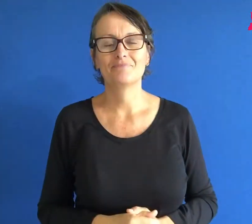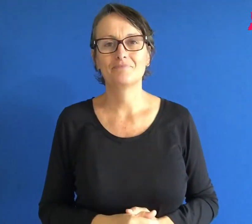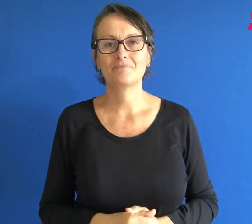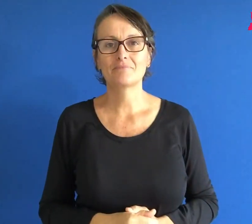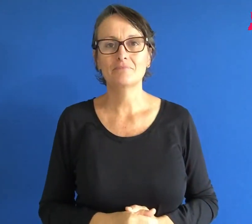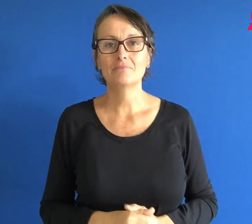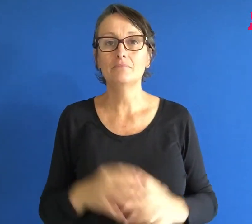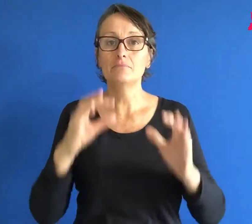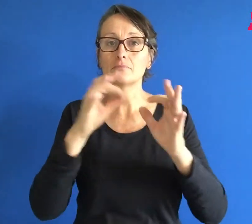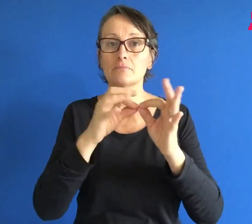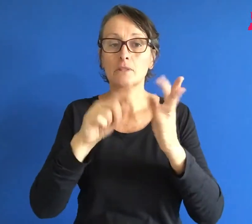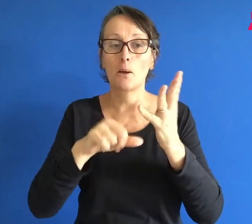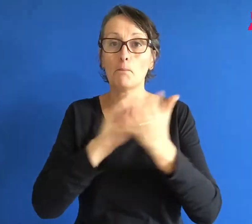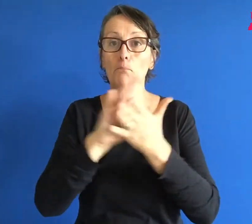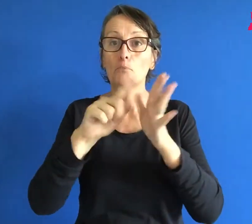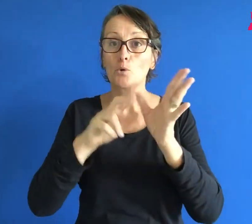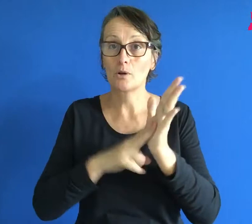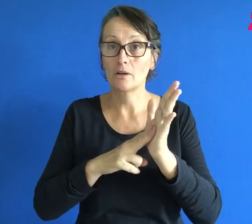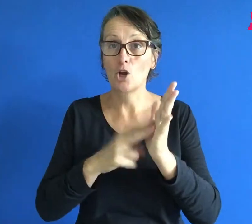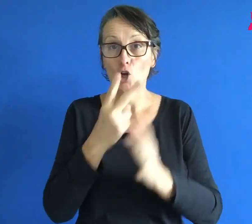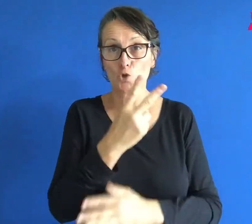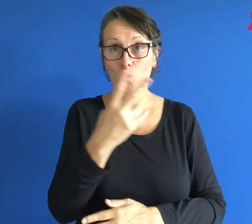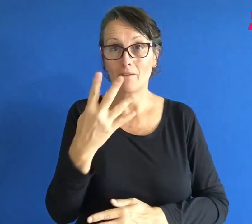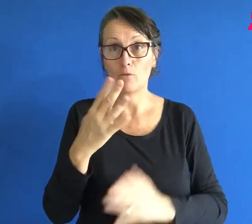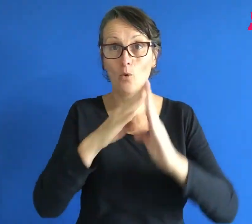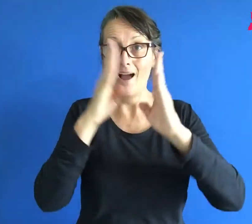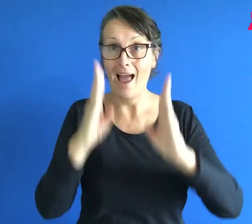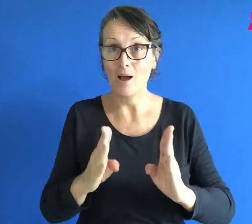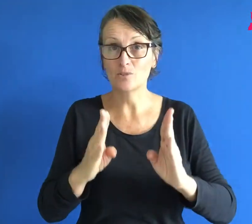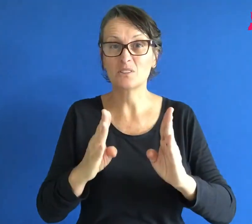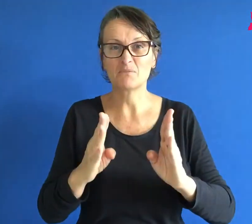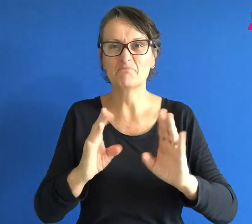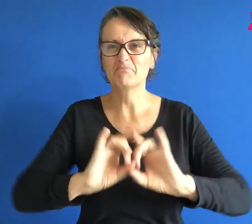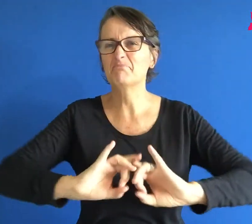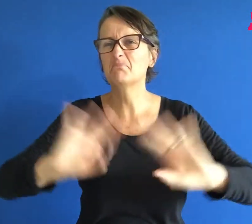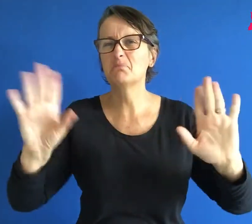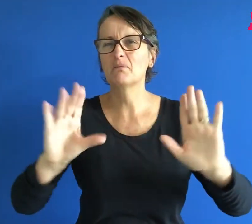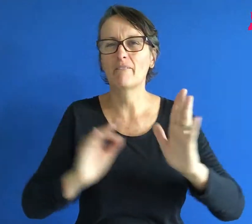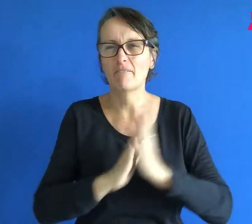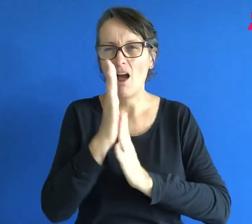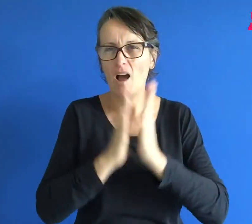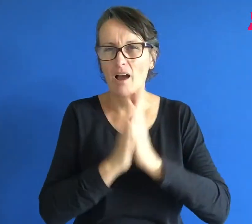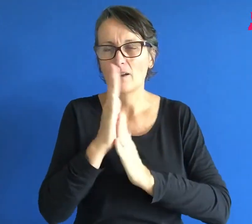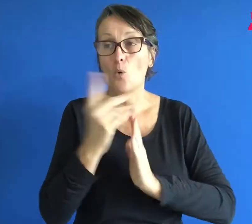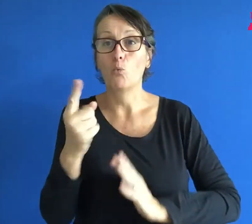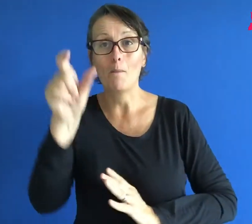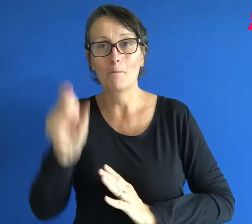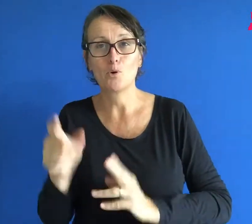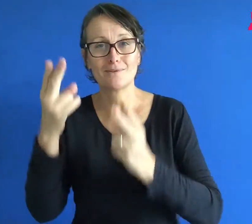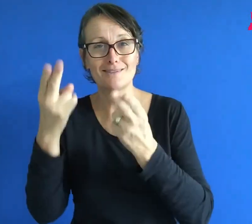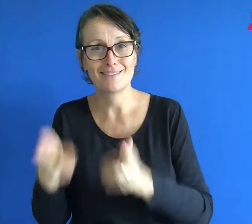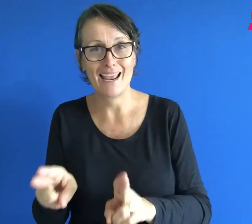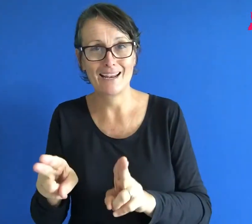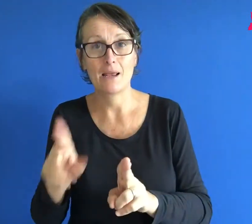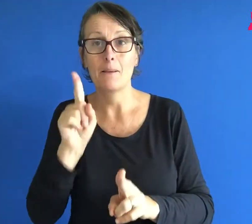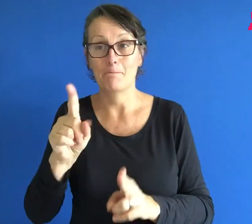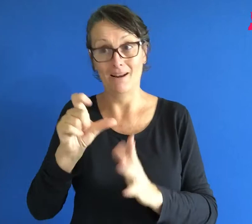and claimed 1 life. But Cliff says that he isn't blaming himself this time. He's not going to let the tragedies that occur impact on